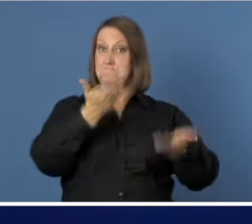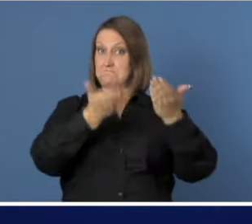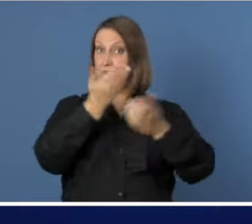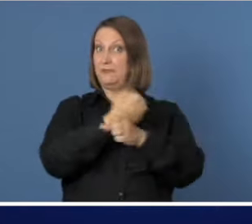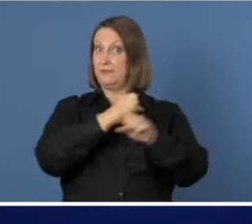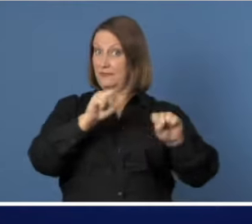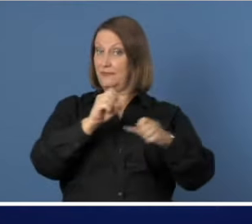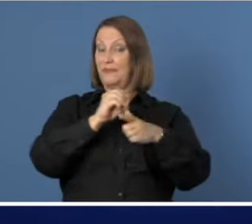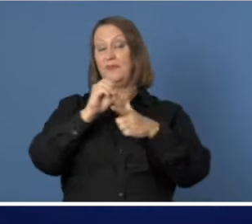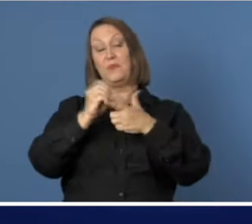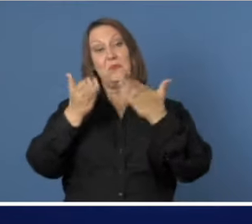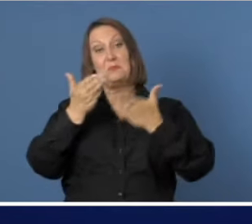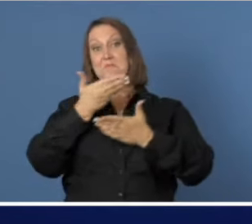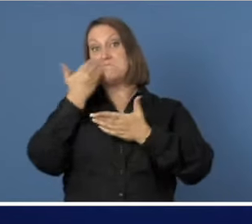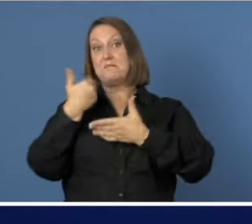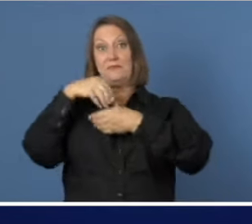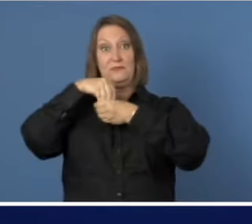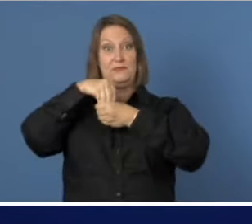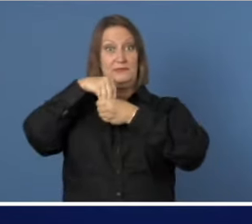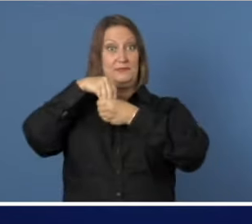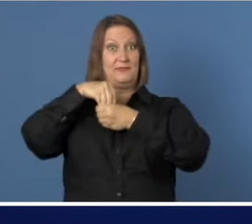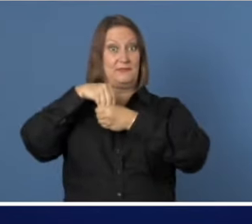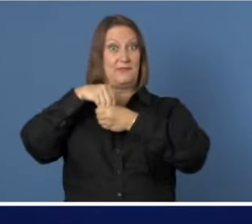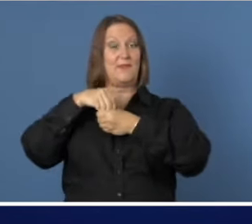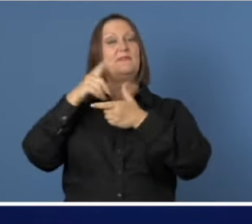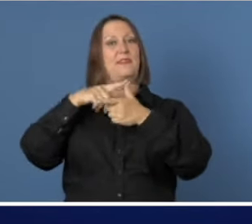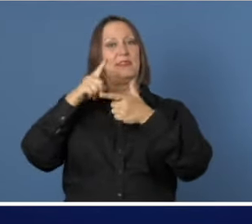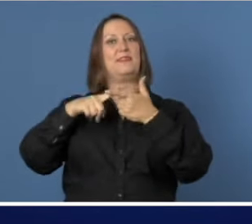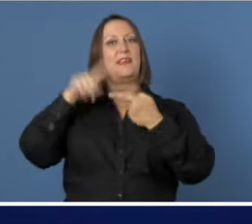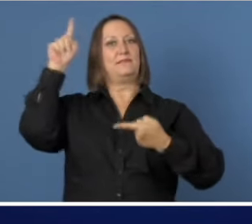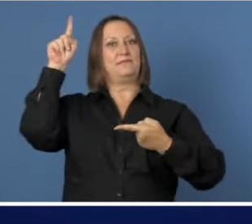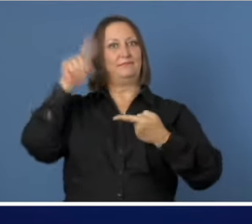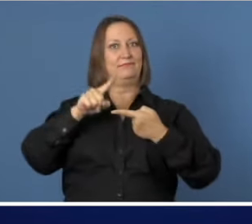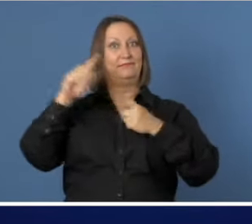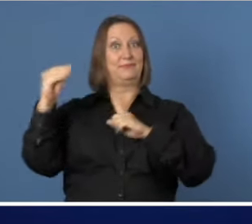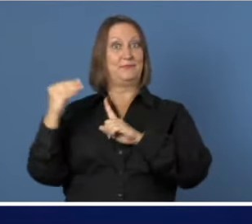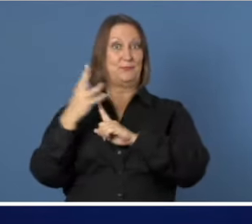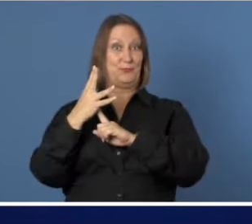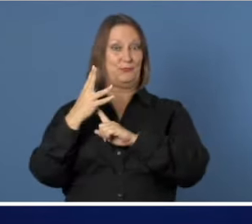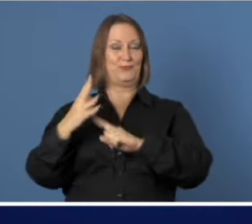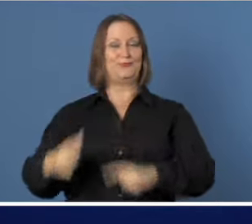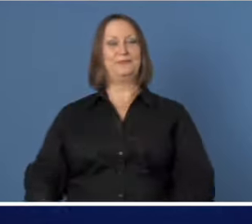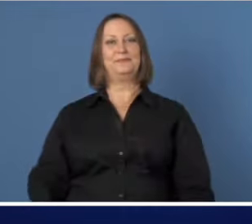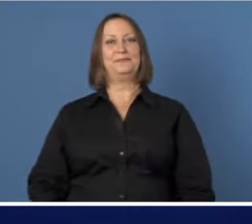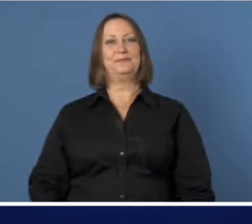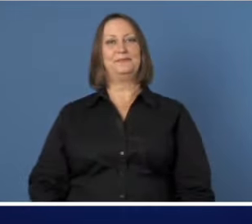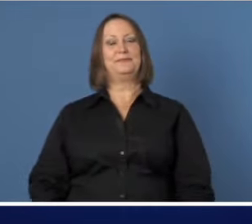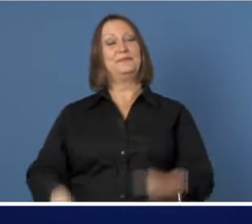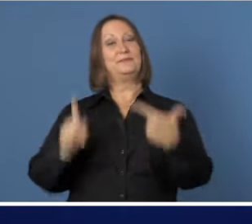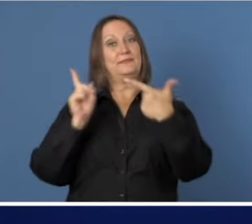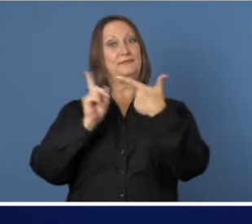This could be evacuation or remaining indoors to minimize exposure.